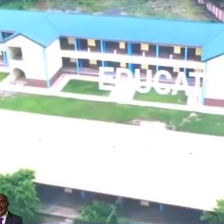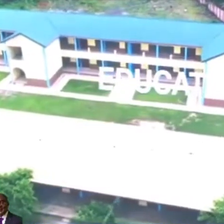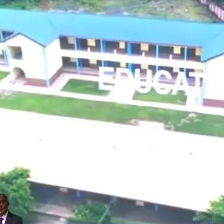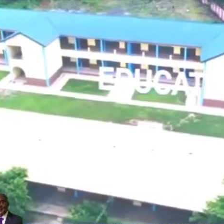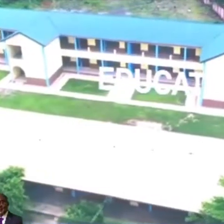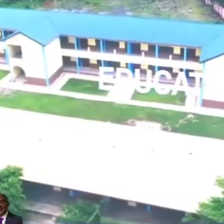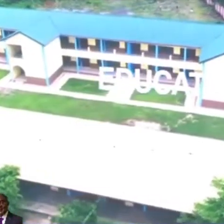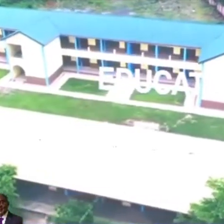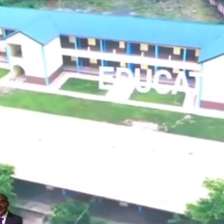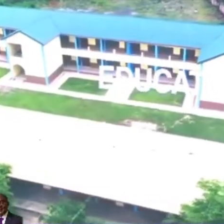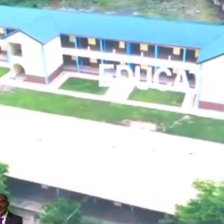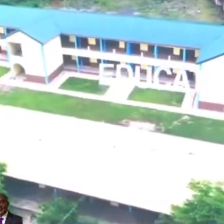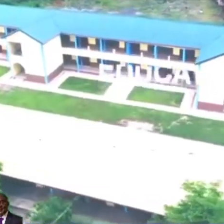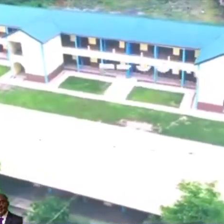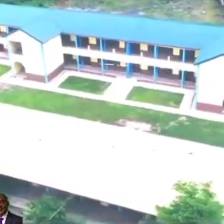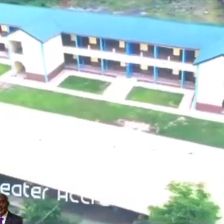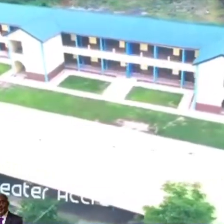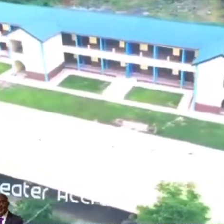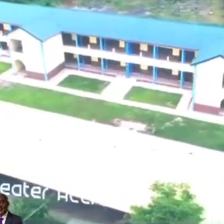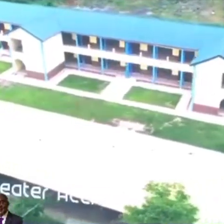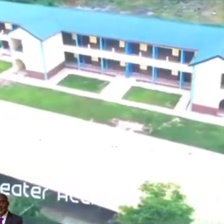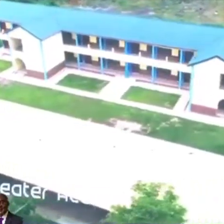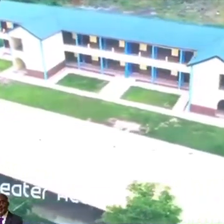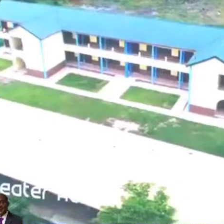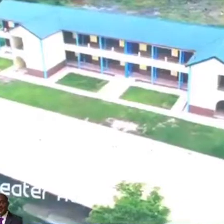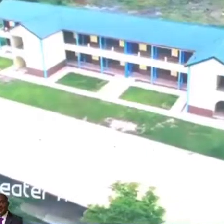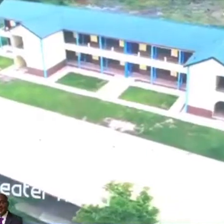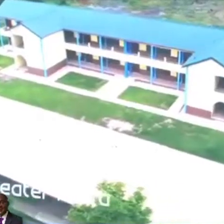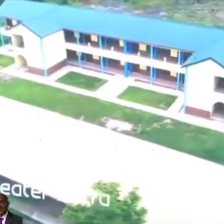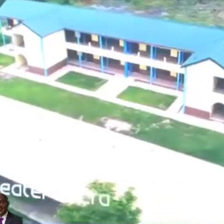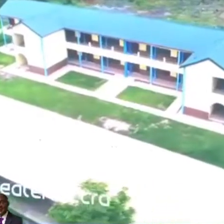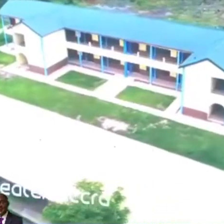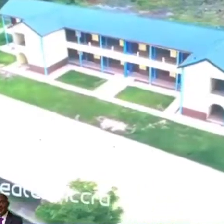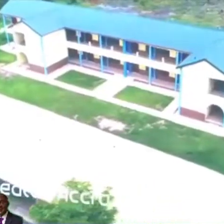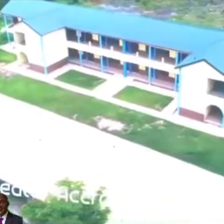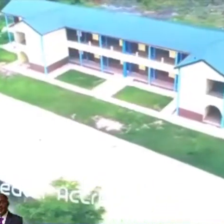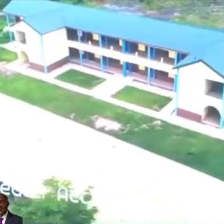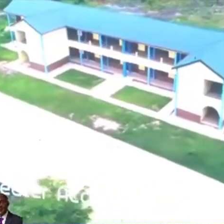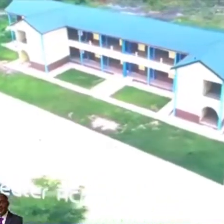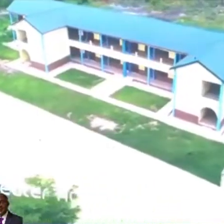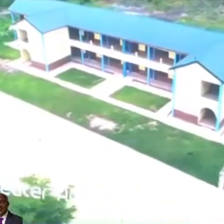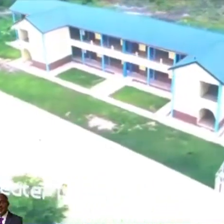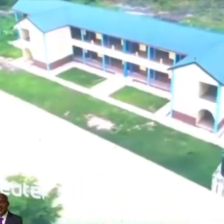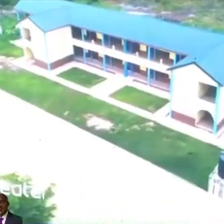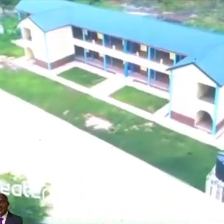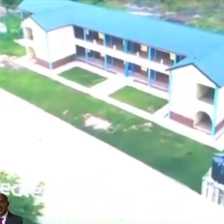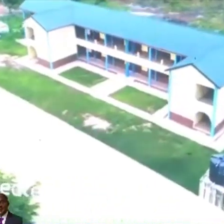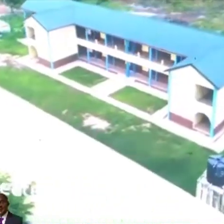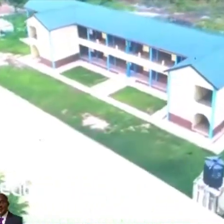This building here at St. Thomas Aquinas Senior High is a 12-unit classroom block.